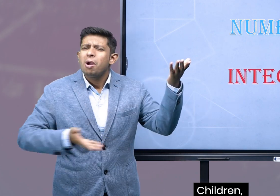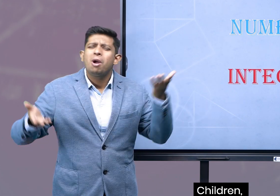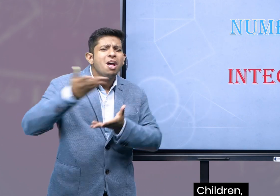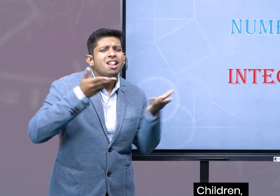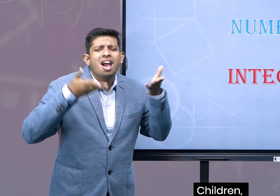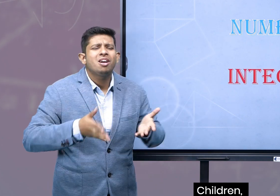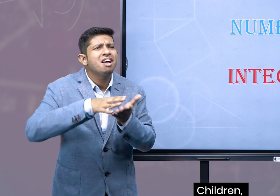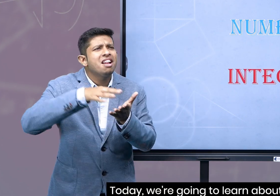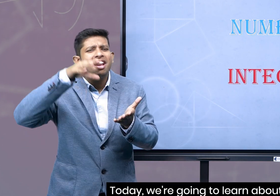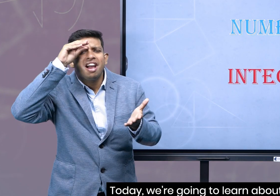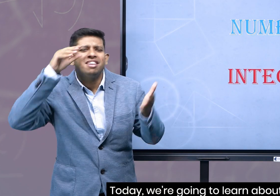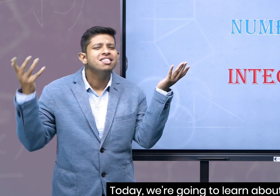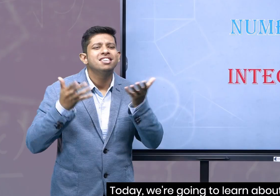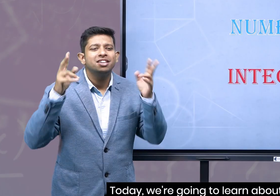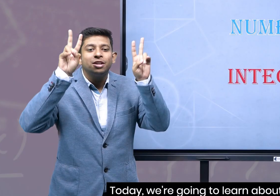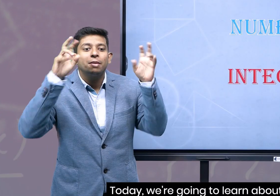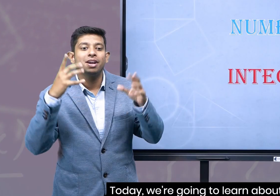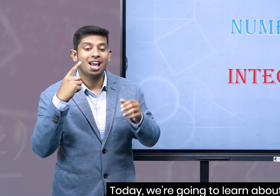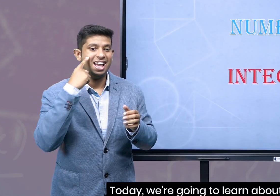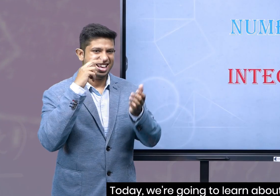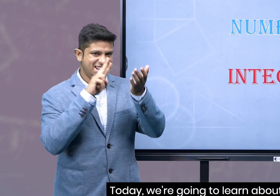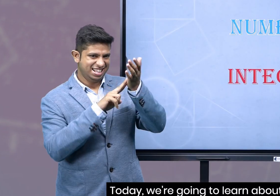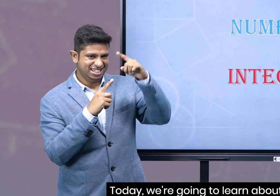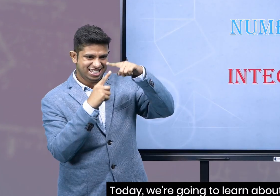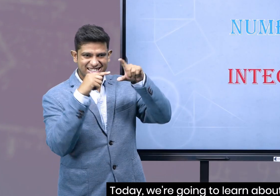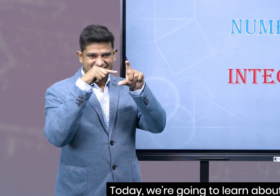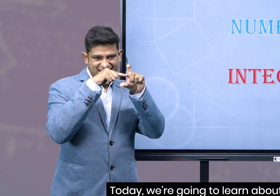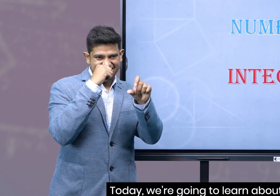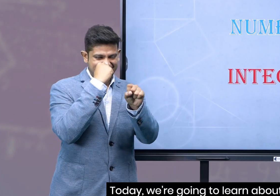Children, today we are going to learn about integers.